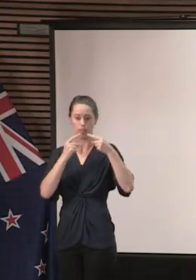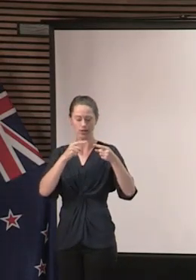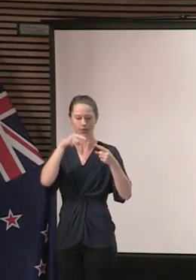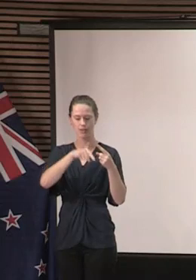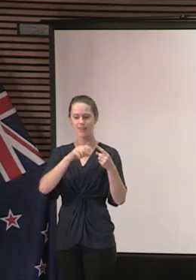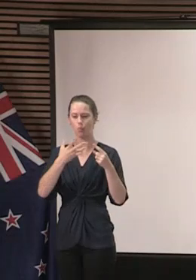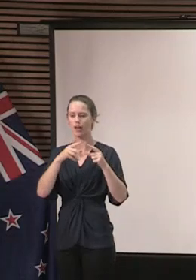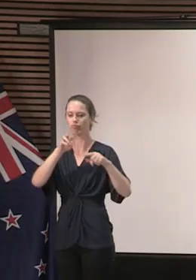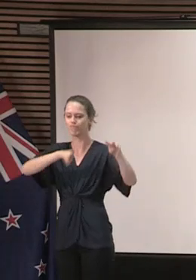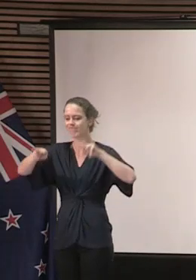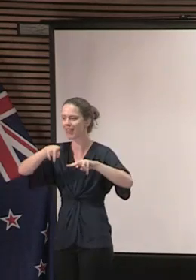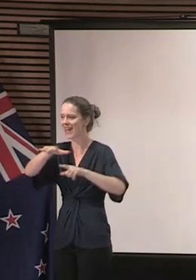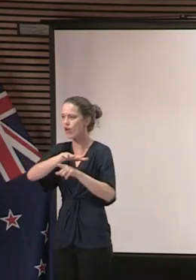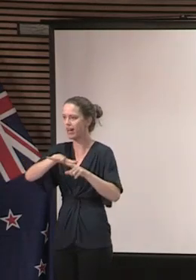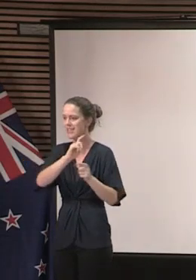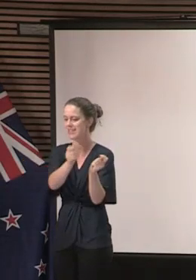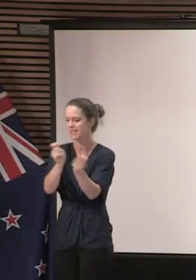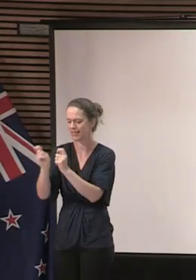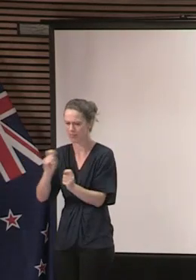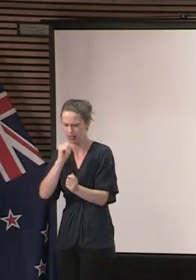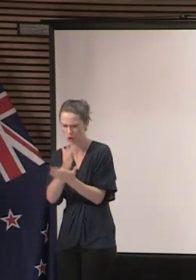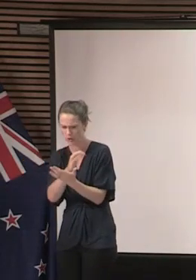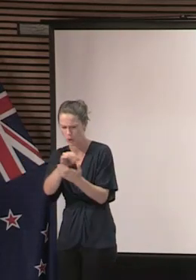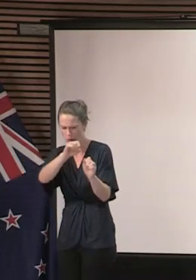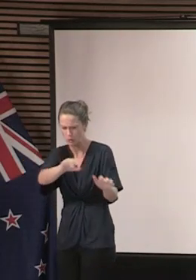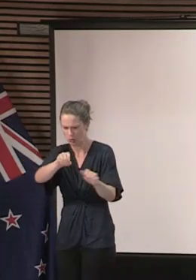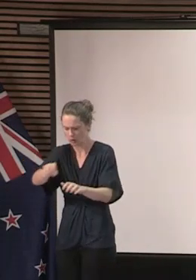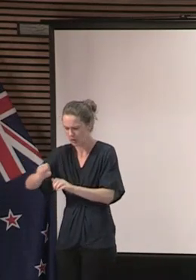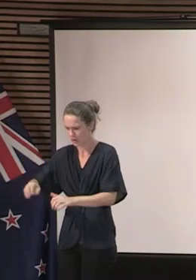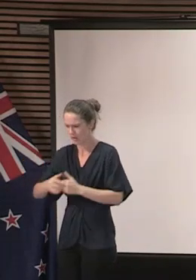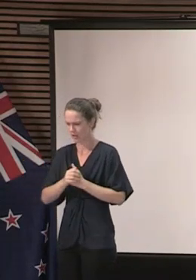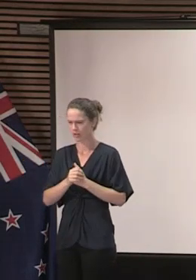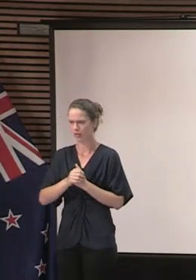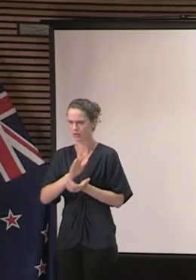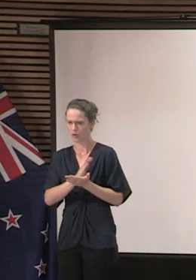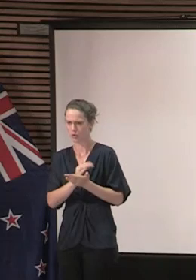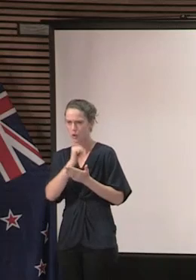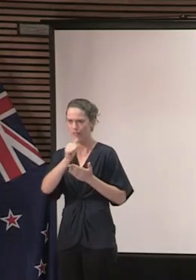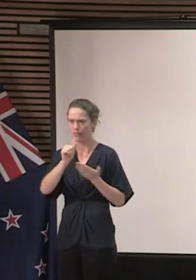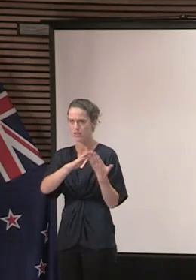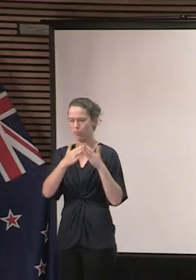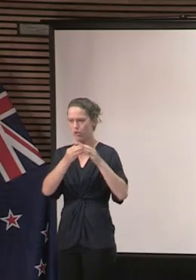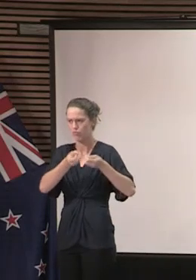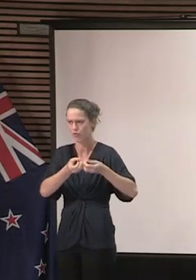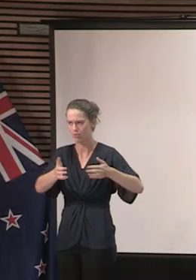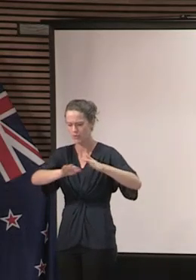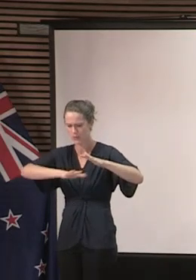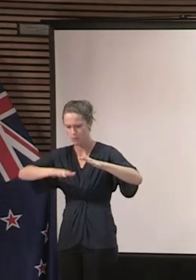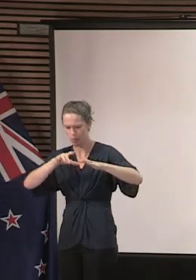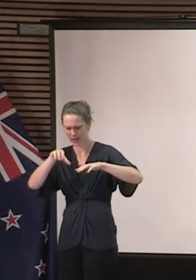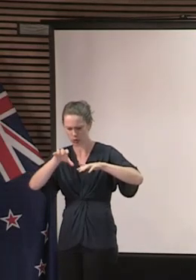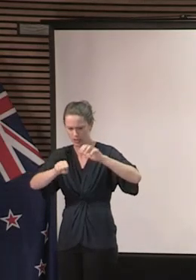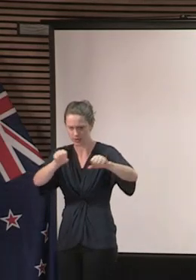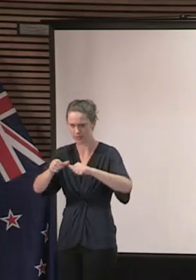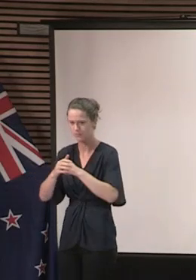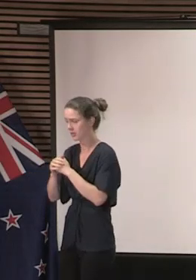that to do some wider surveillance in that community to see if we can ascertain whether there has been wider undetected community transmission. Target testing